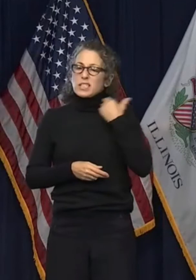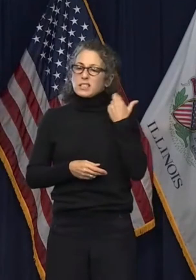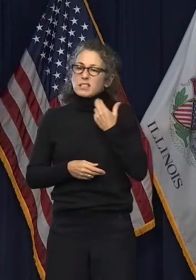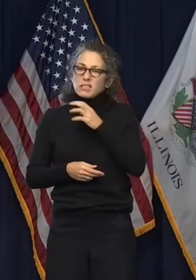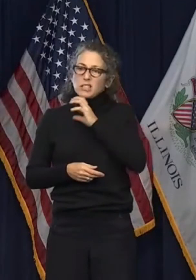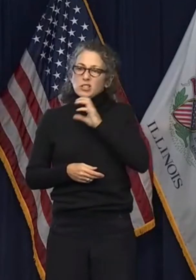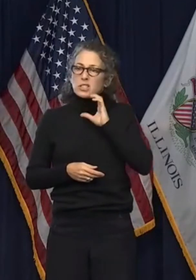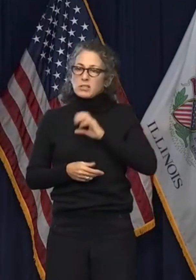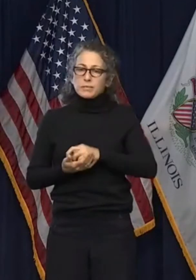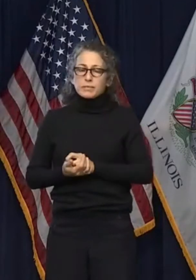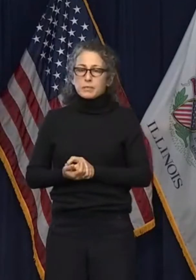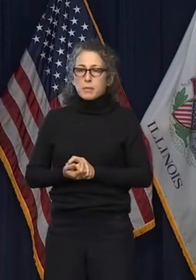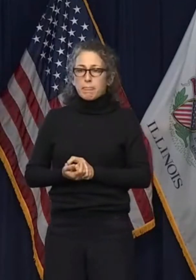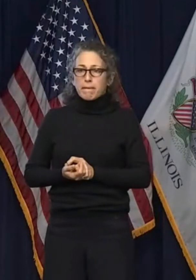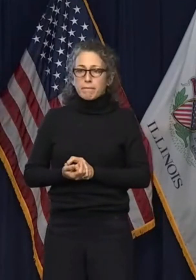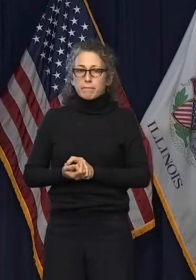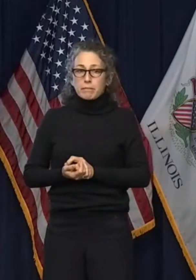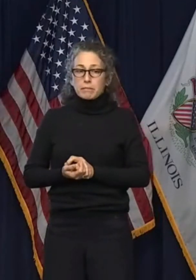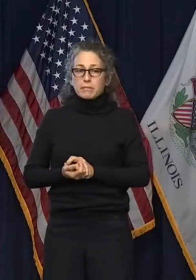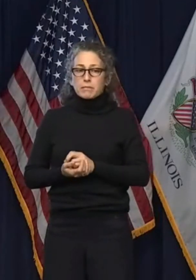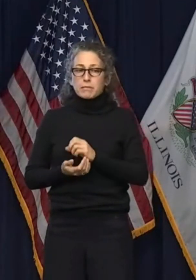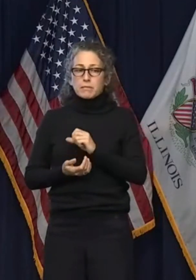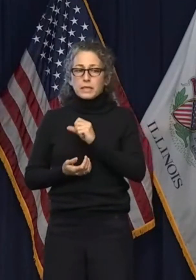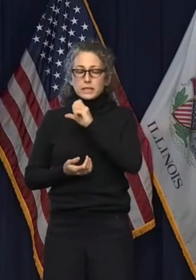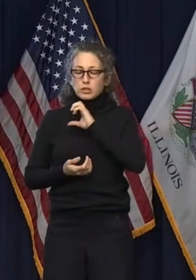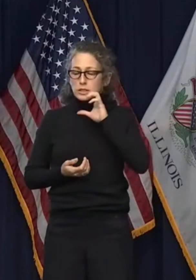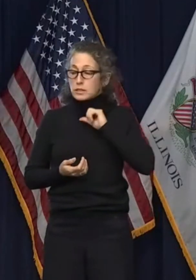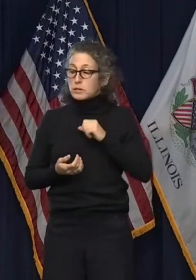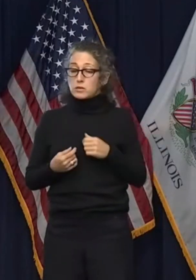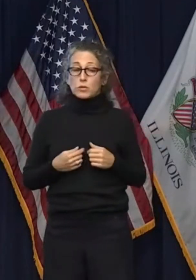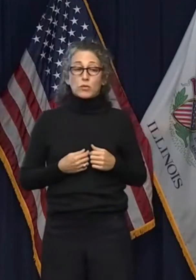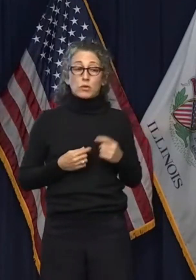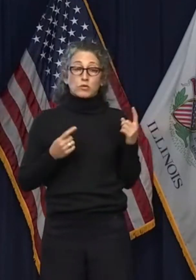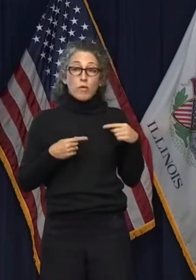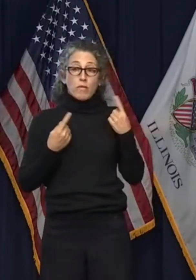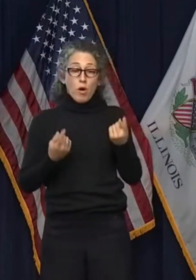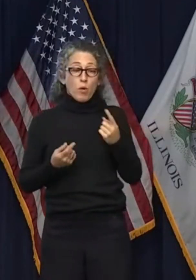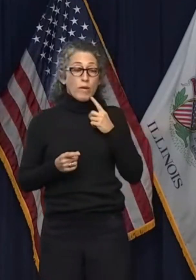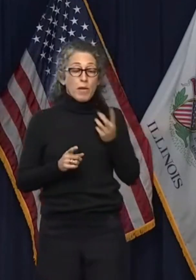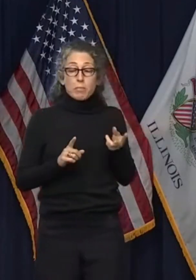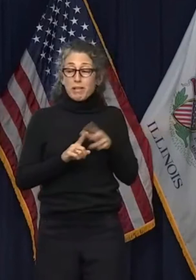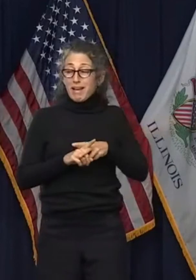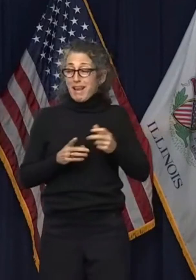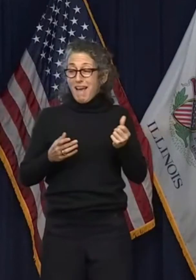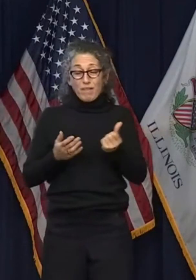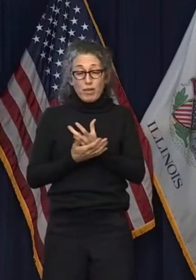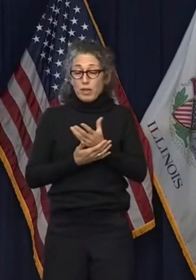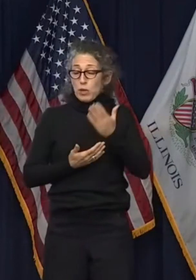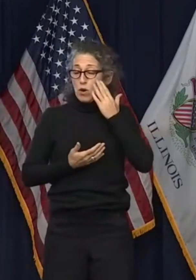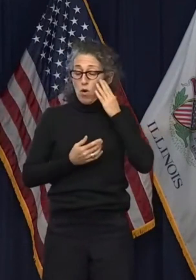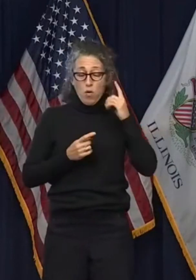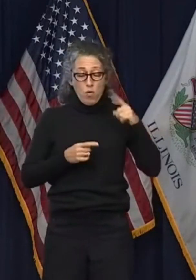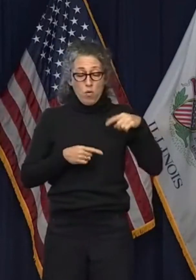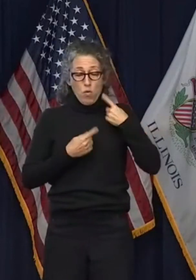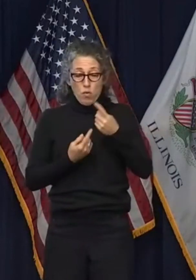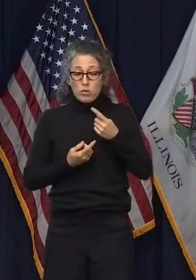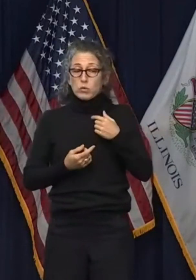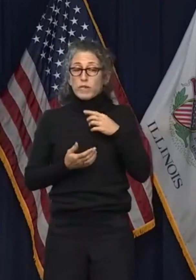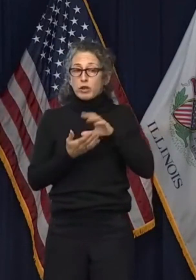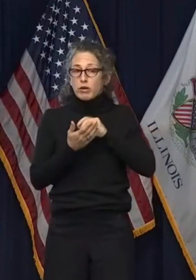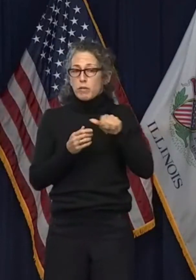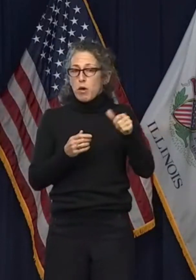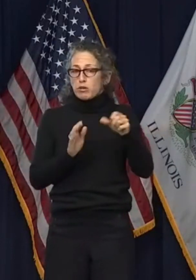Well, we have applied everything that we have learned along the way to long-term care facilities. We've learned from other